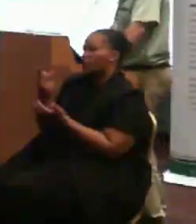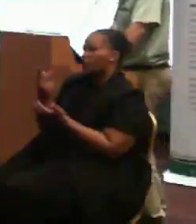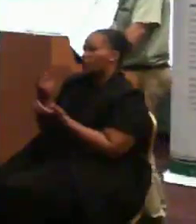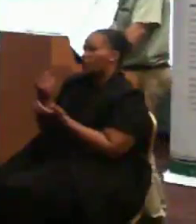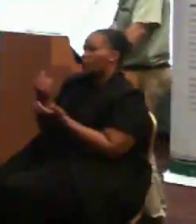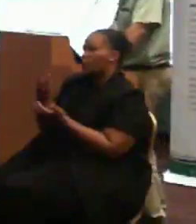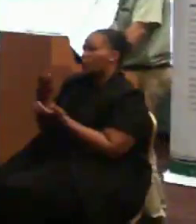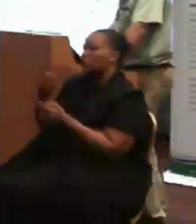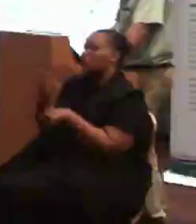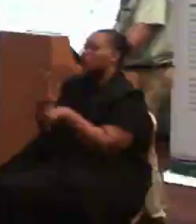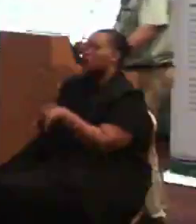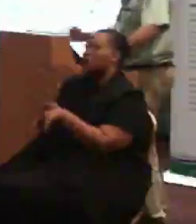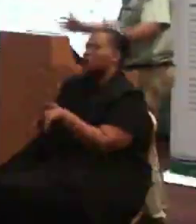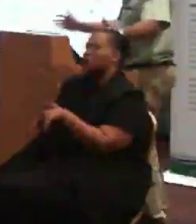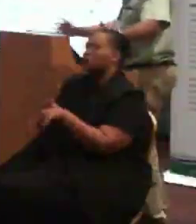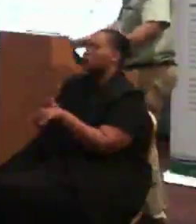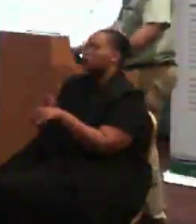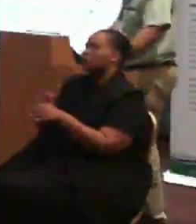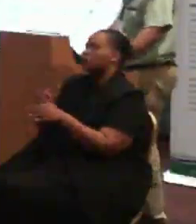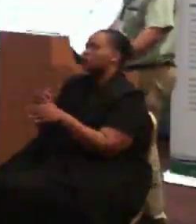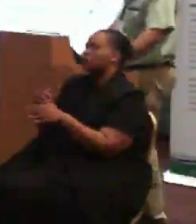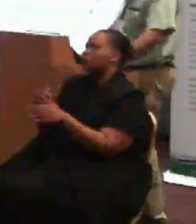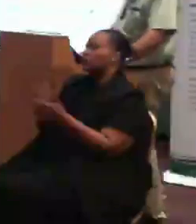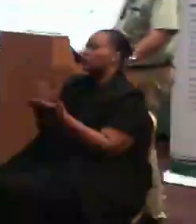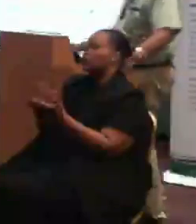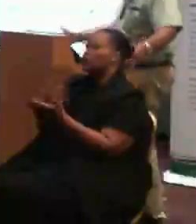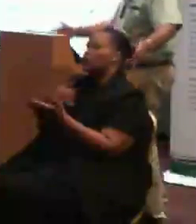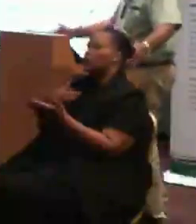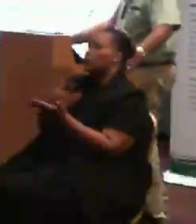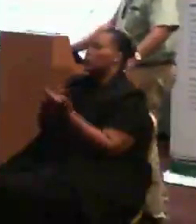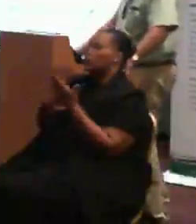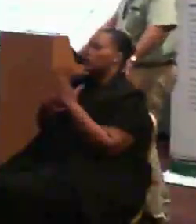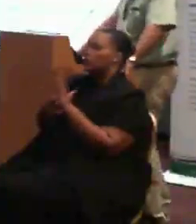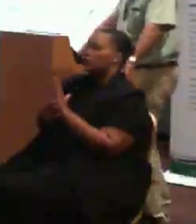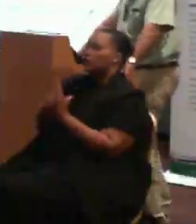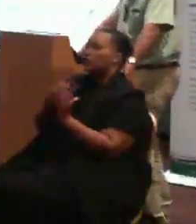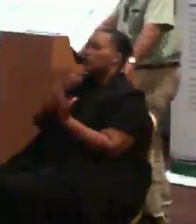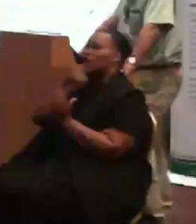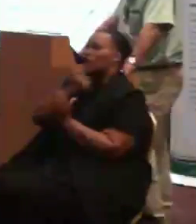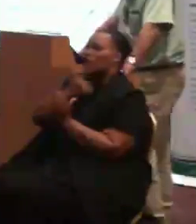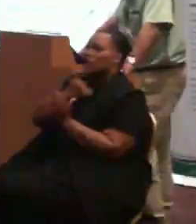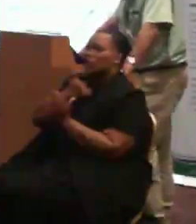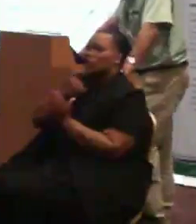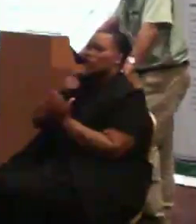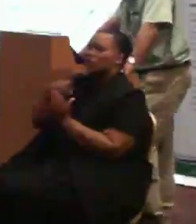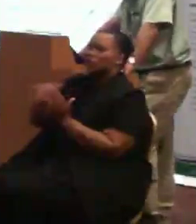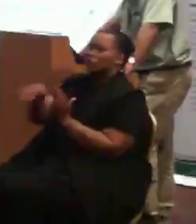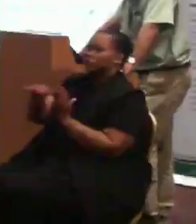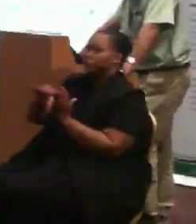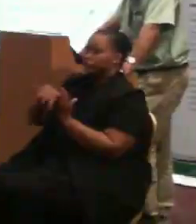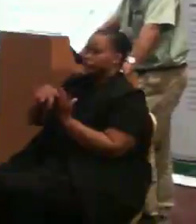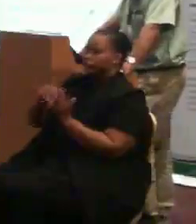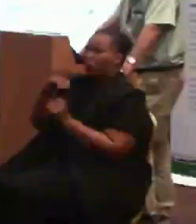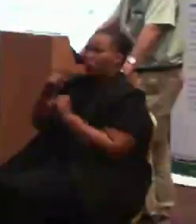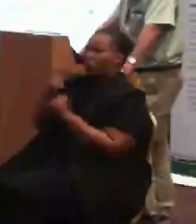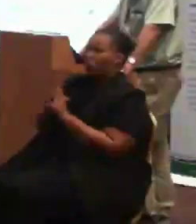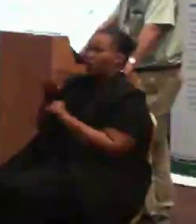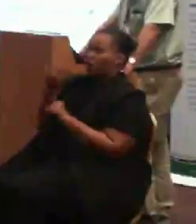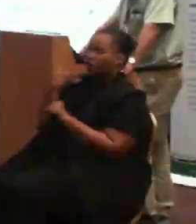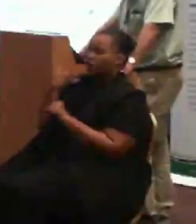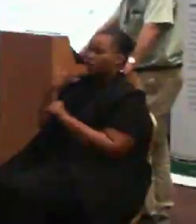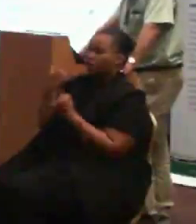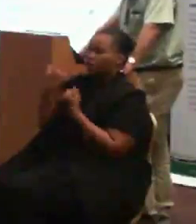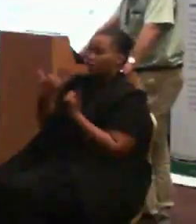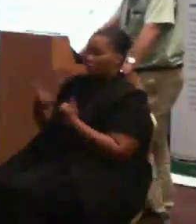save some time, I just want to state here that the drought throughout the province has intensified from last year.